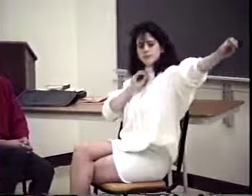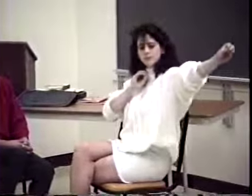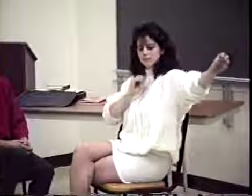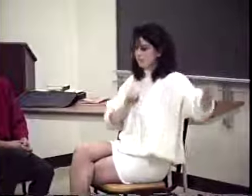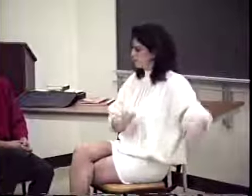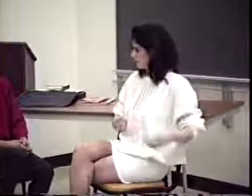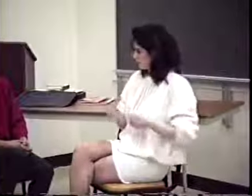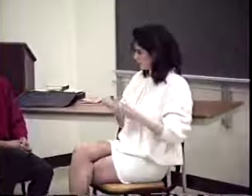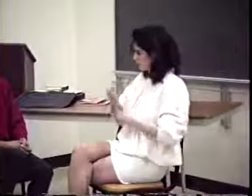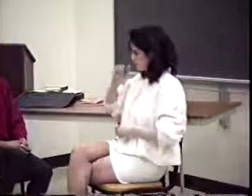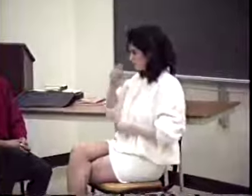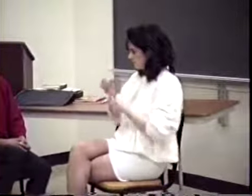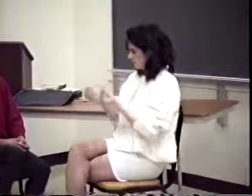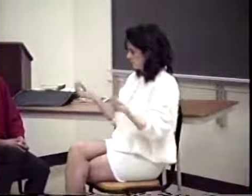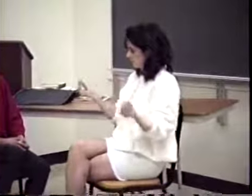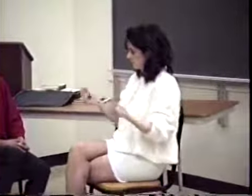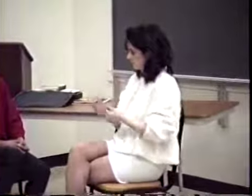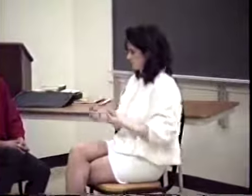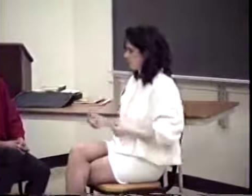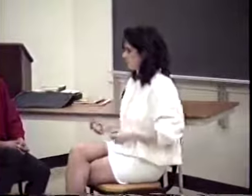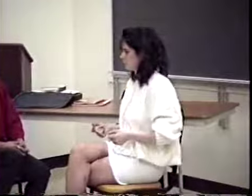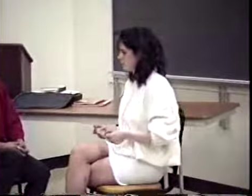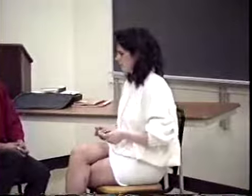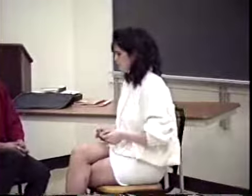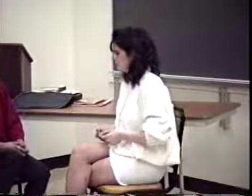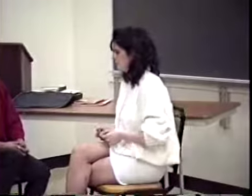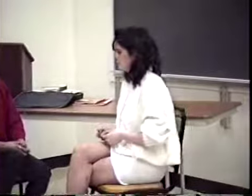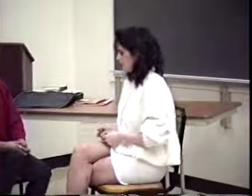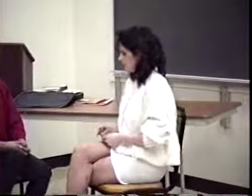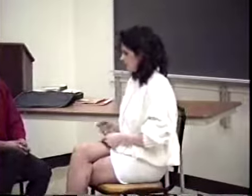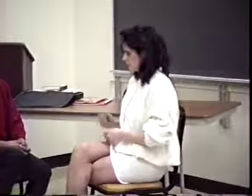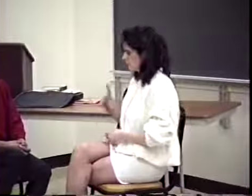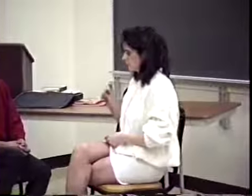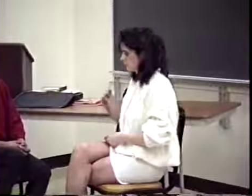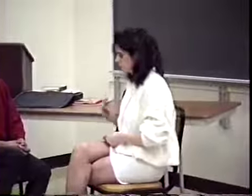is still way over there where there's lots of water.